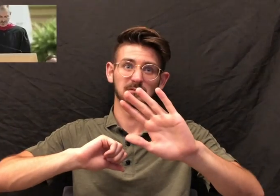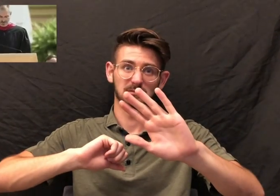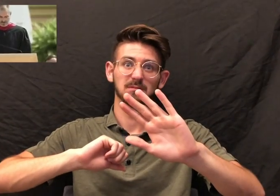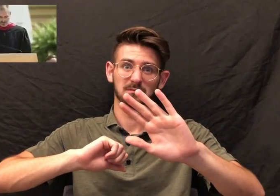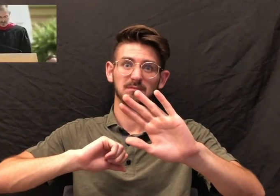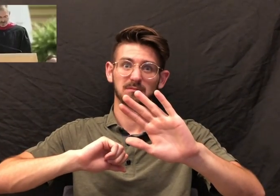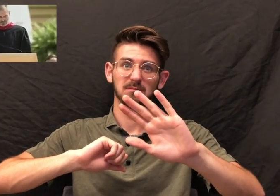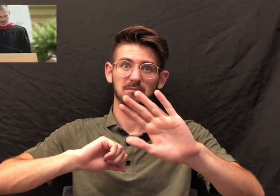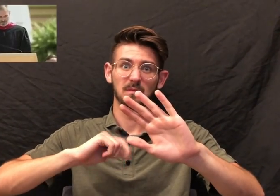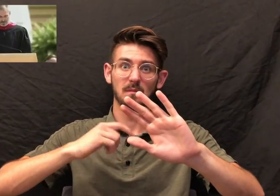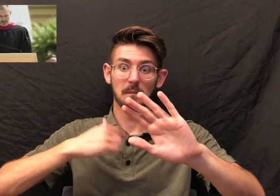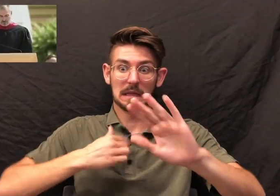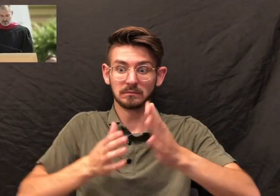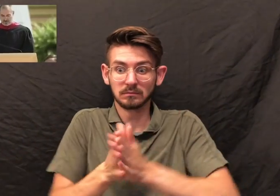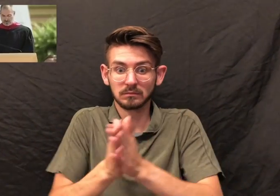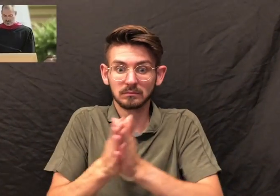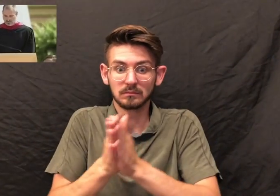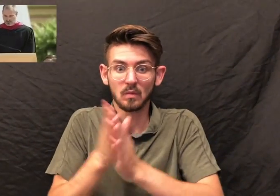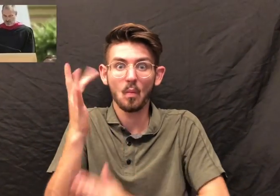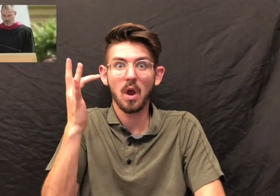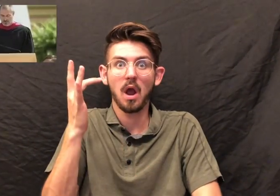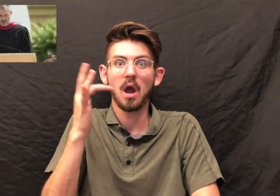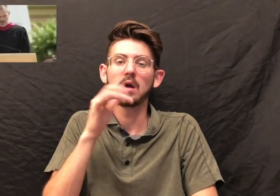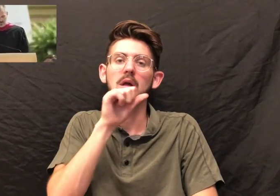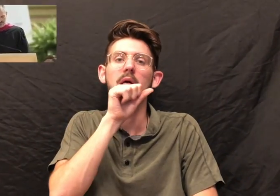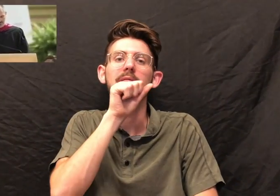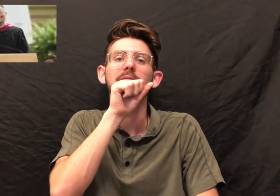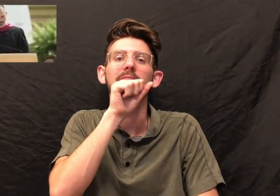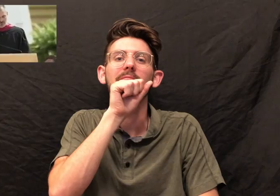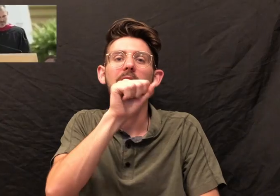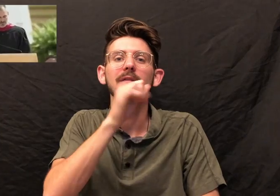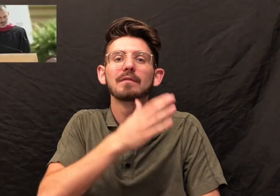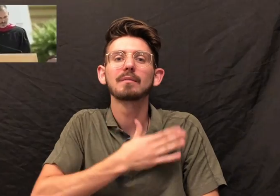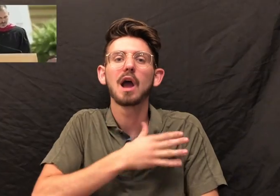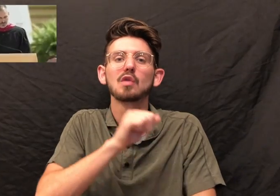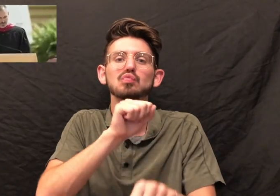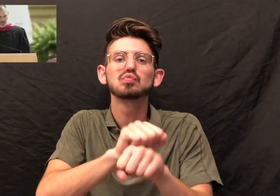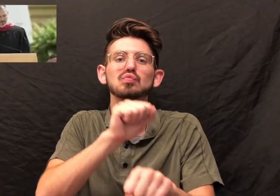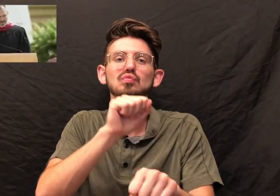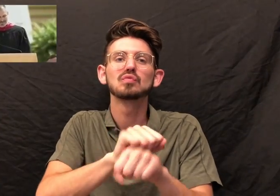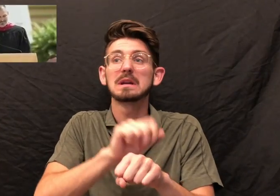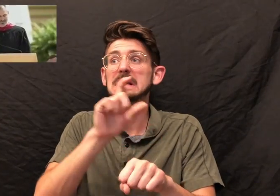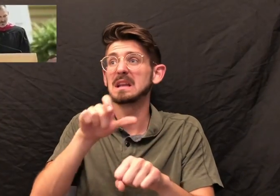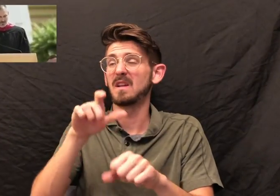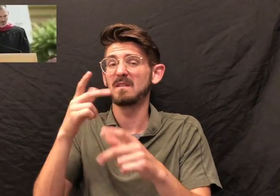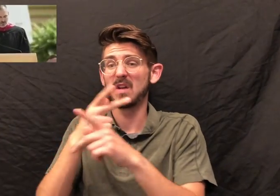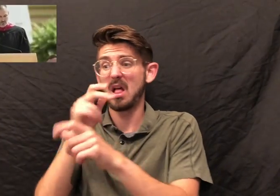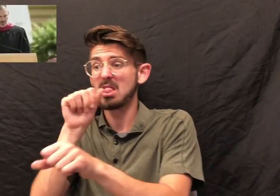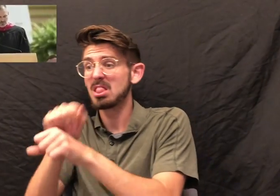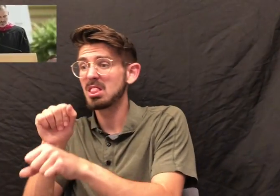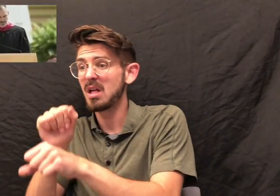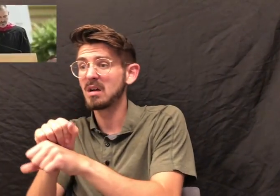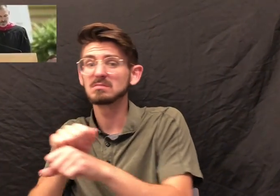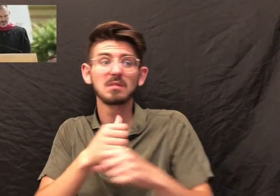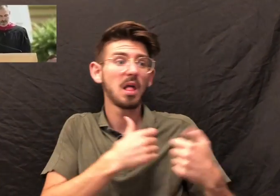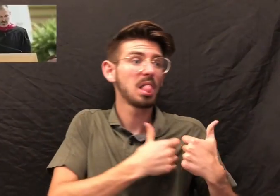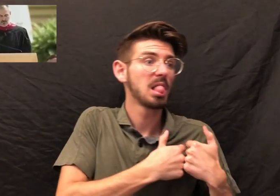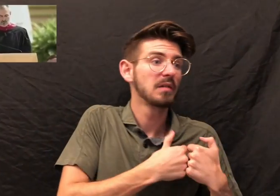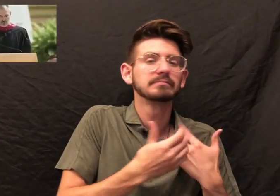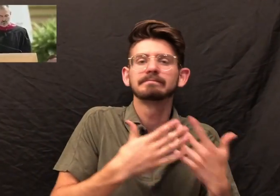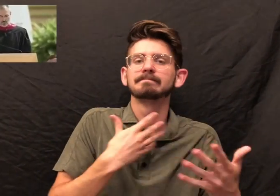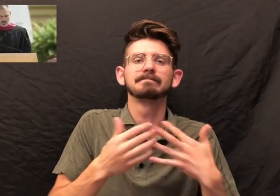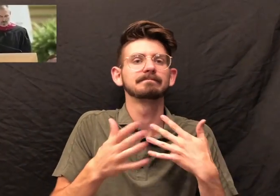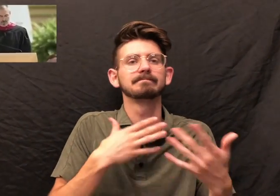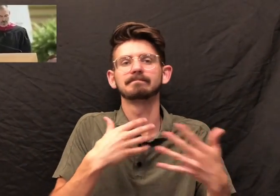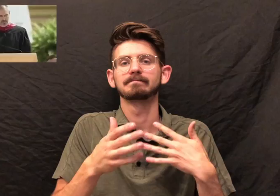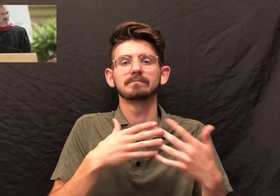I loved what I did. You've got to find what you love, and that is as true for work as it is for your lovers. Your work